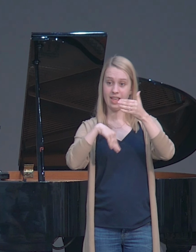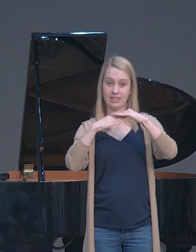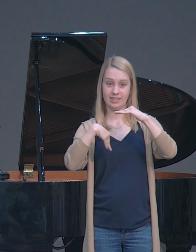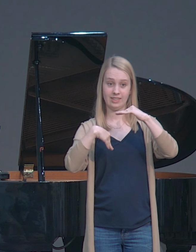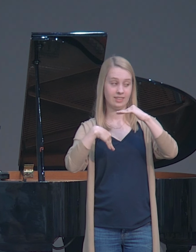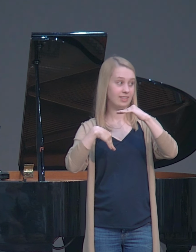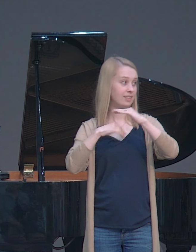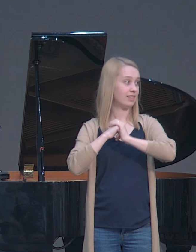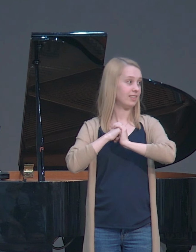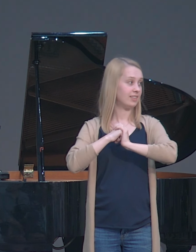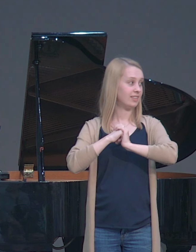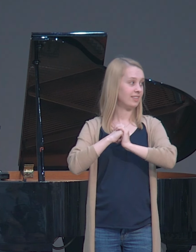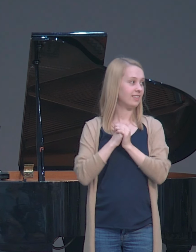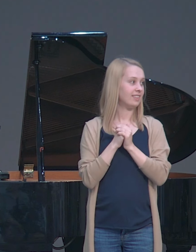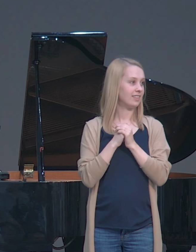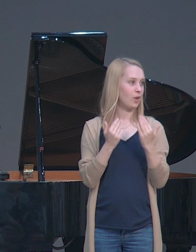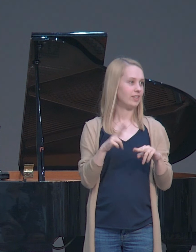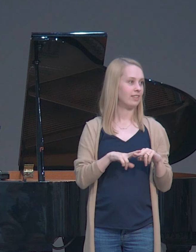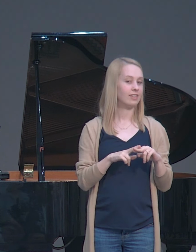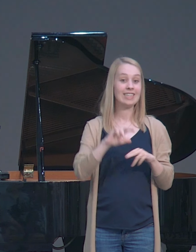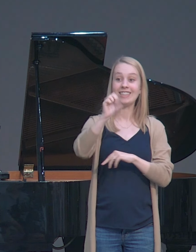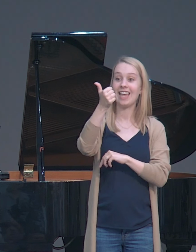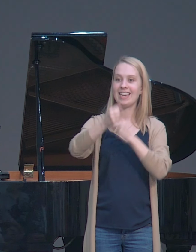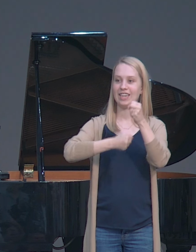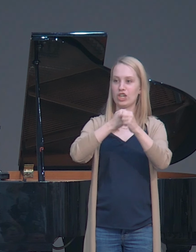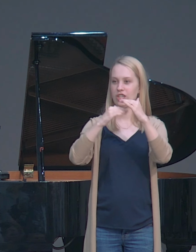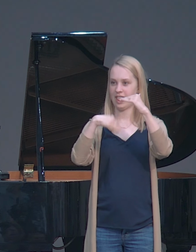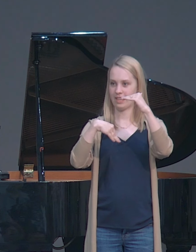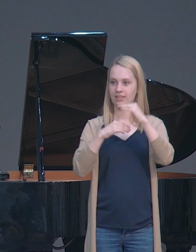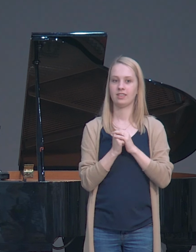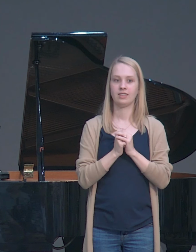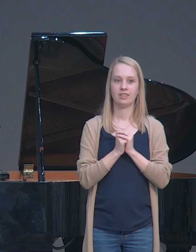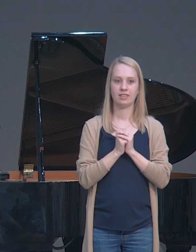seated. All right, 10 years or less.